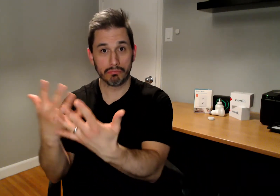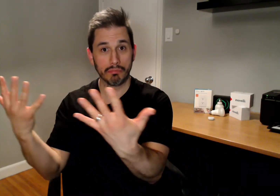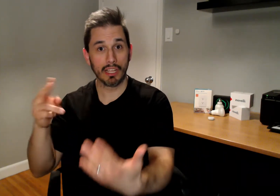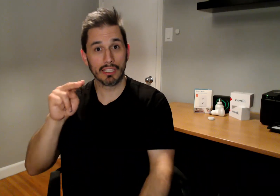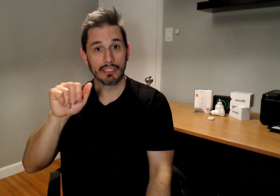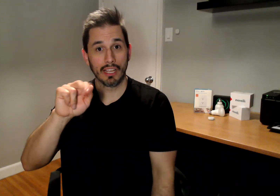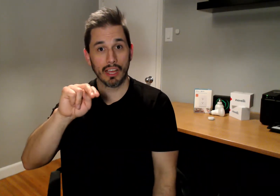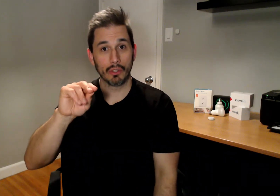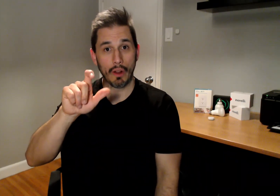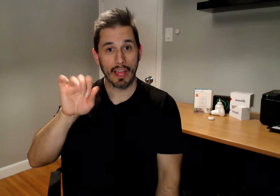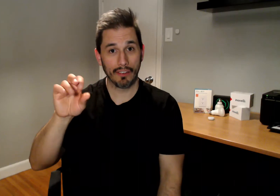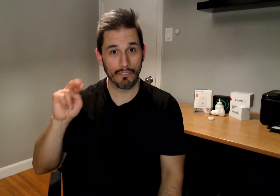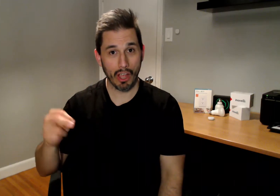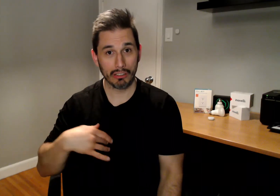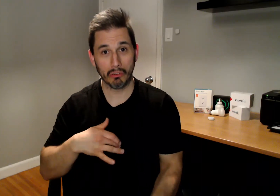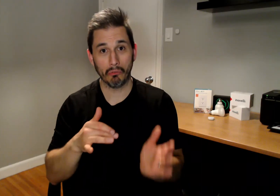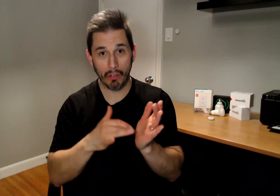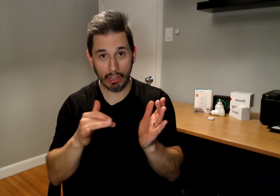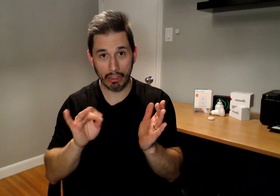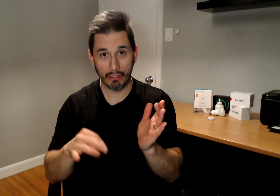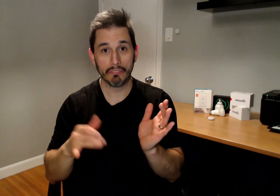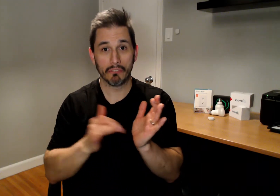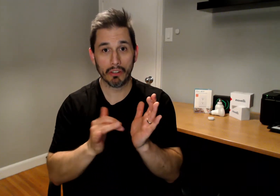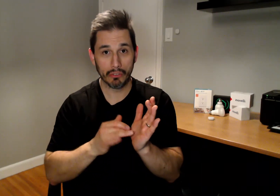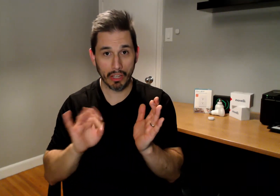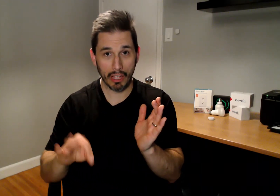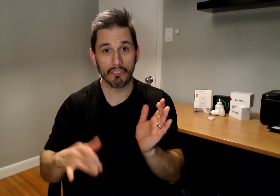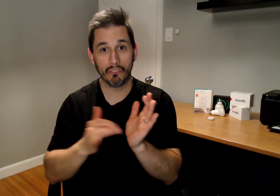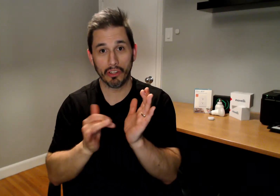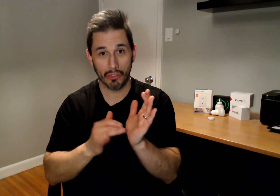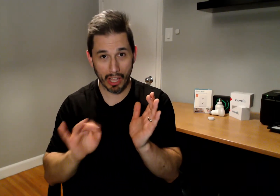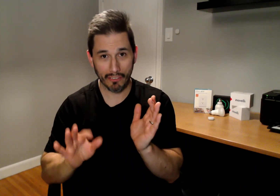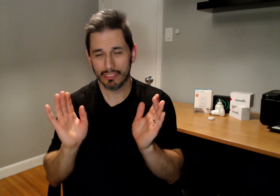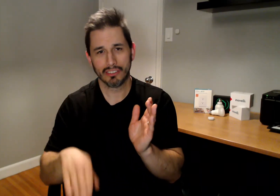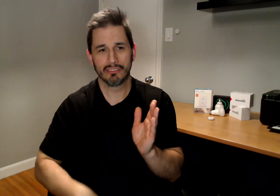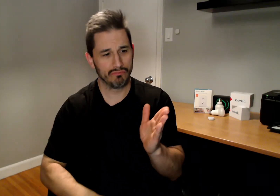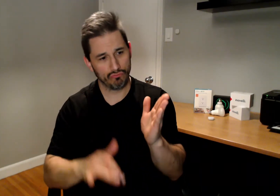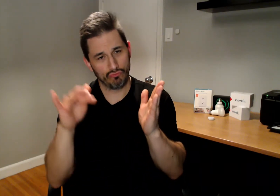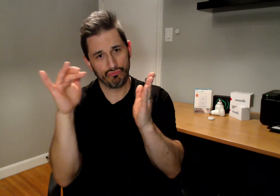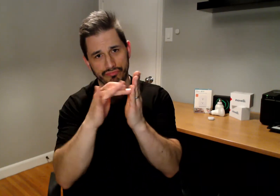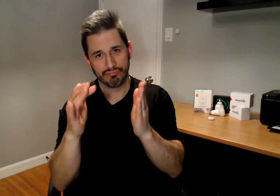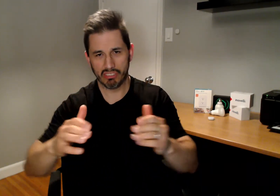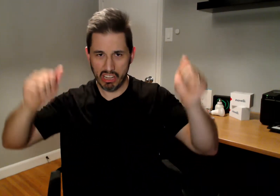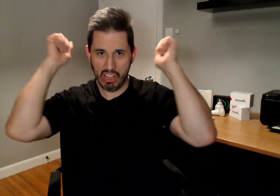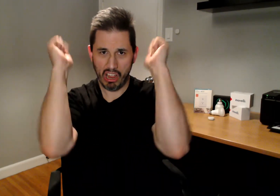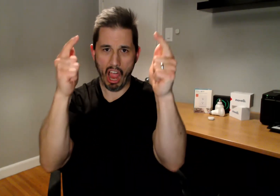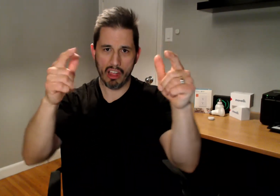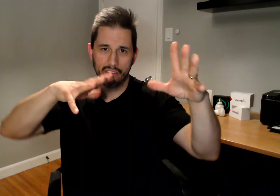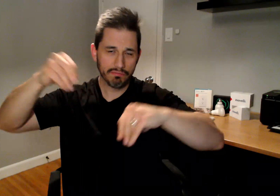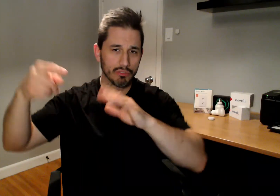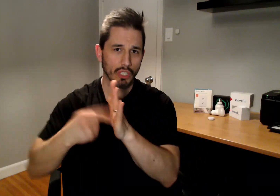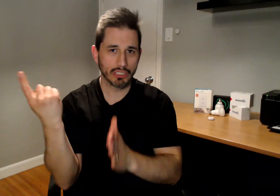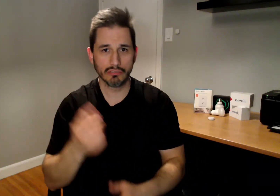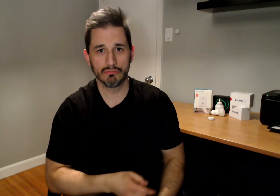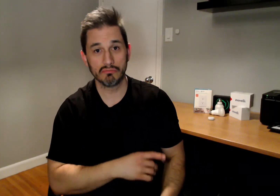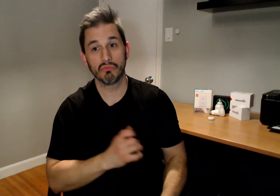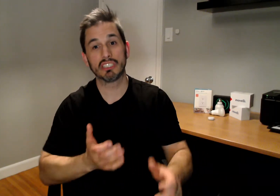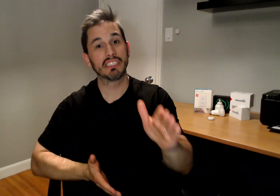So perhaps if all of those products were on in her room, the lights, the nanoleaf, and the fan, instead of